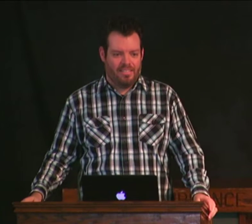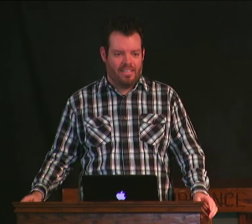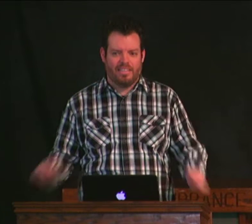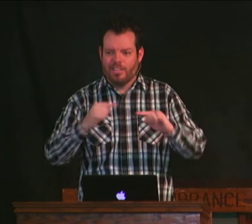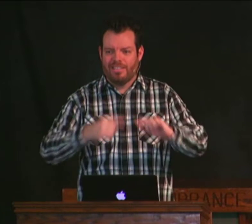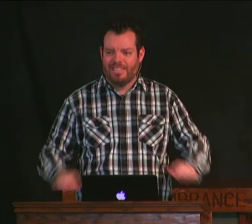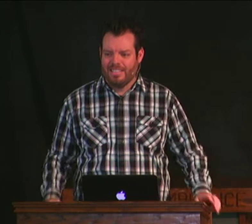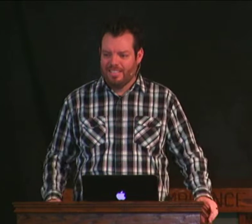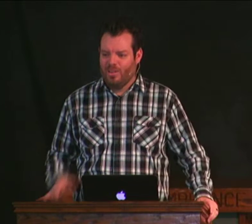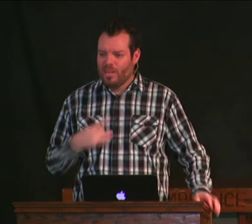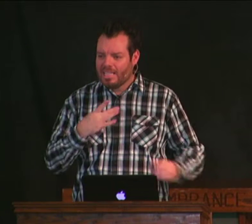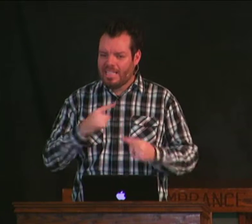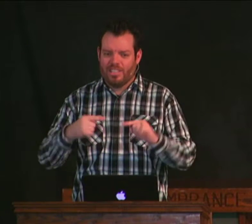Because it hurts. Who likes getting hurt?